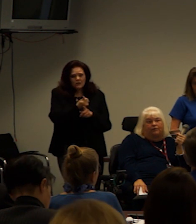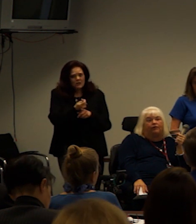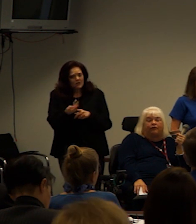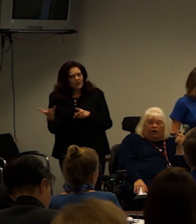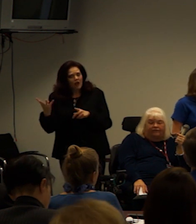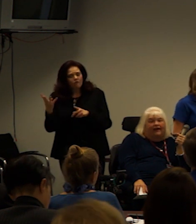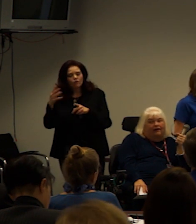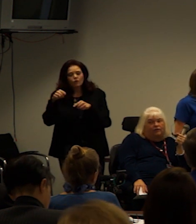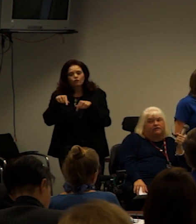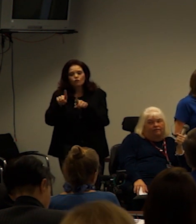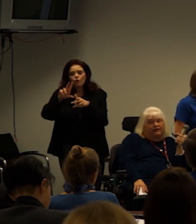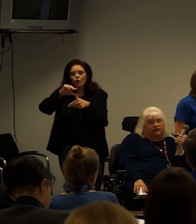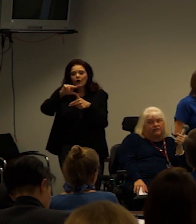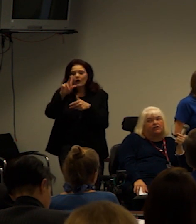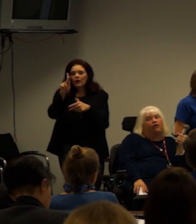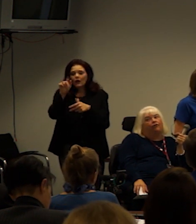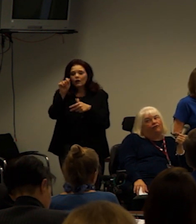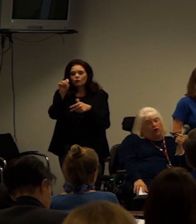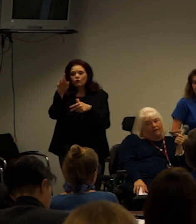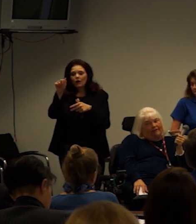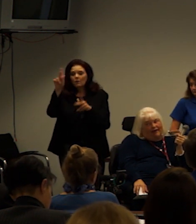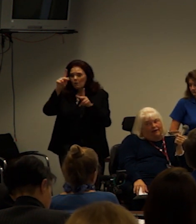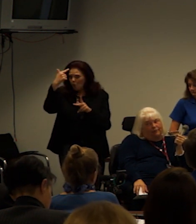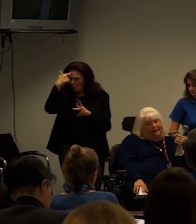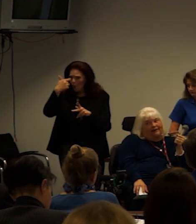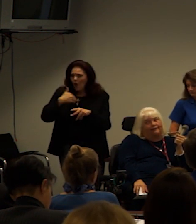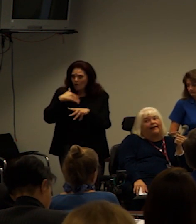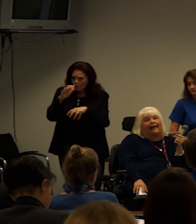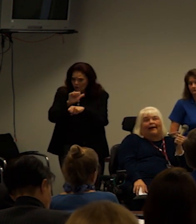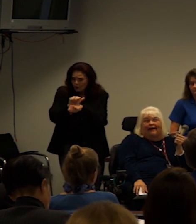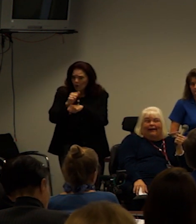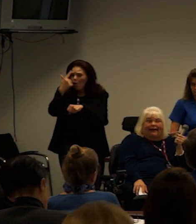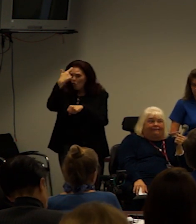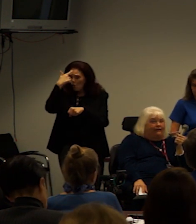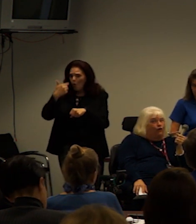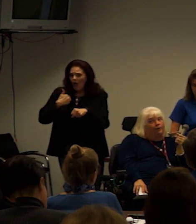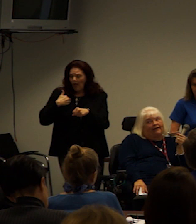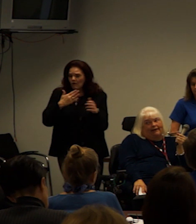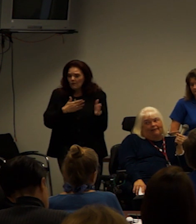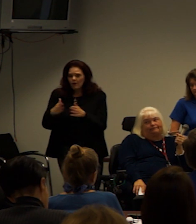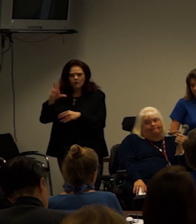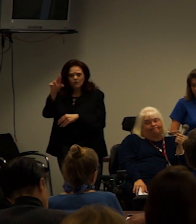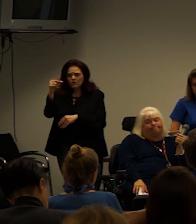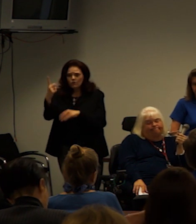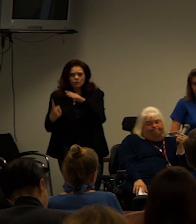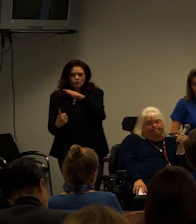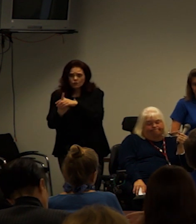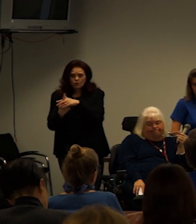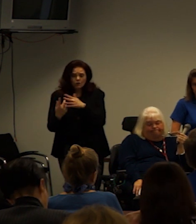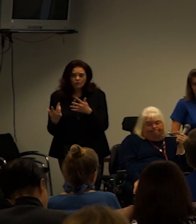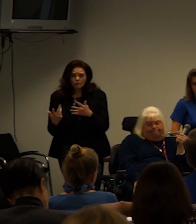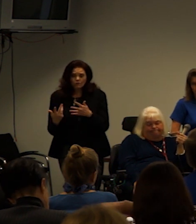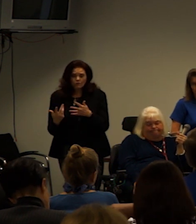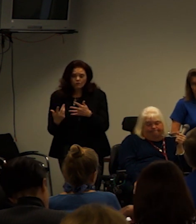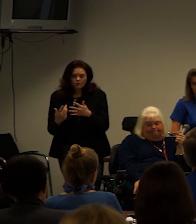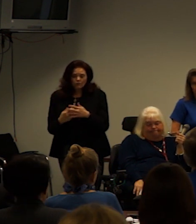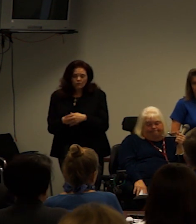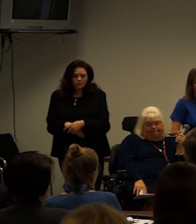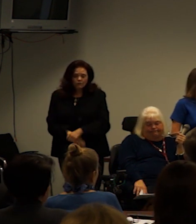where people thought they had reservations, thought they had a plan, and then nobody came.